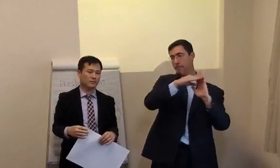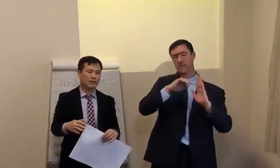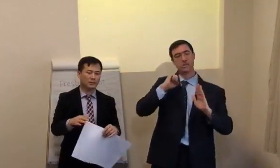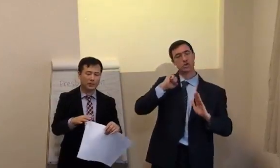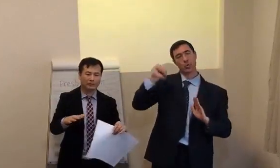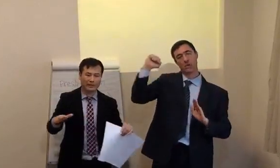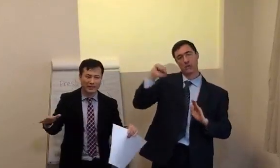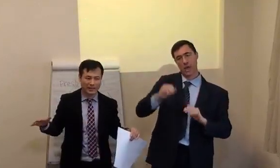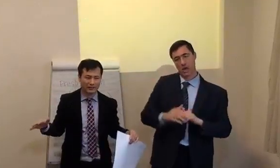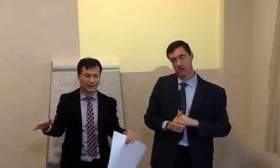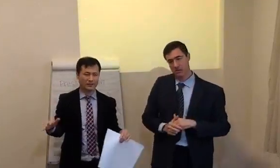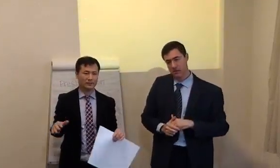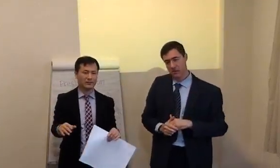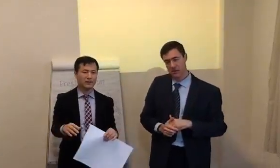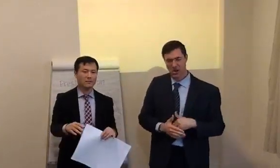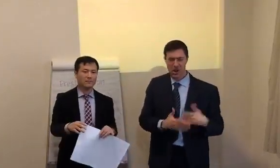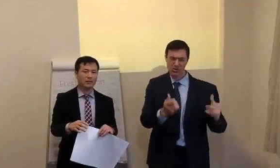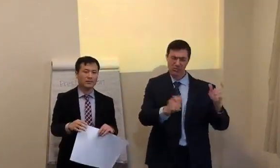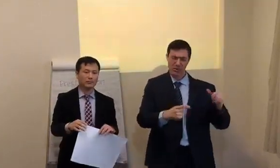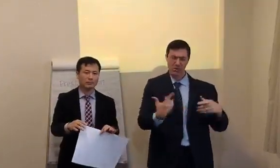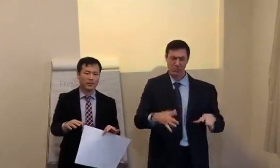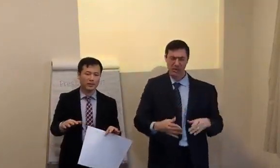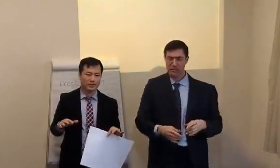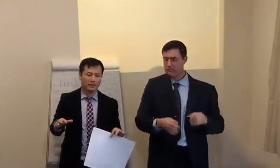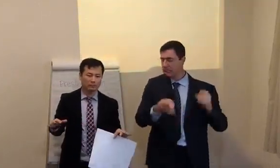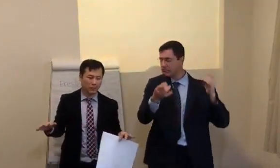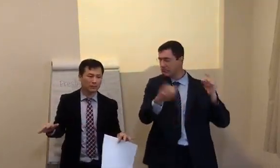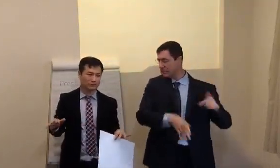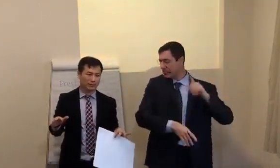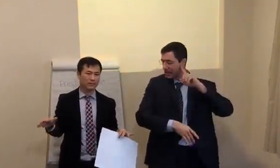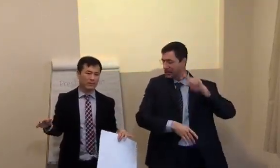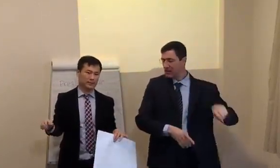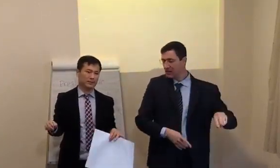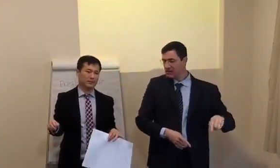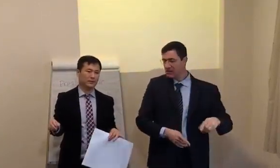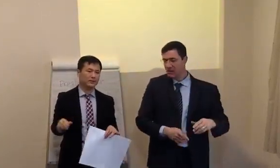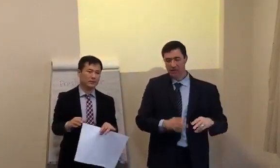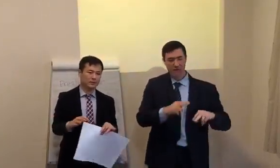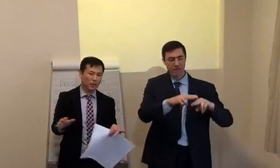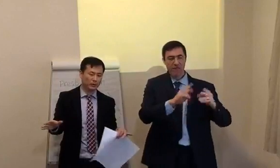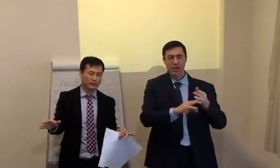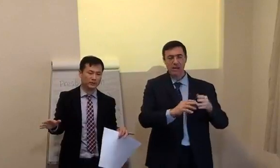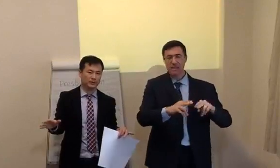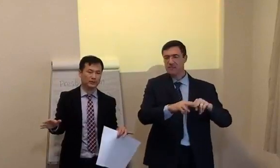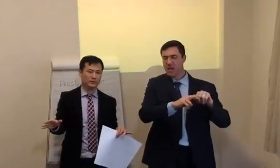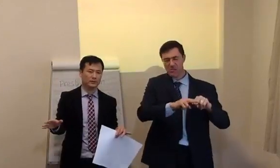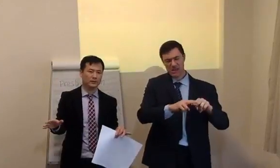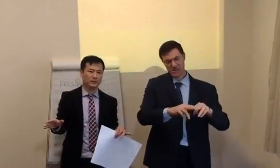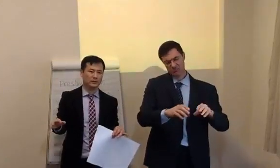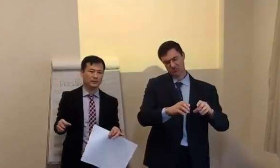Many people are neglected. Many people are broken families, divorce,